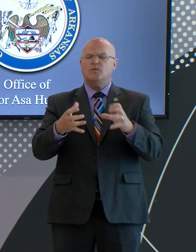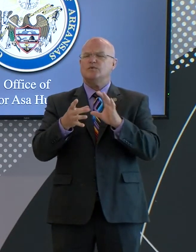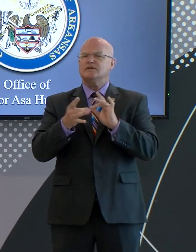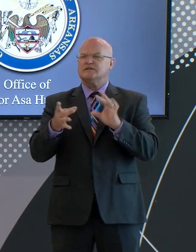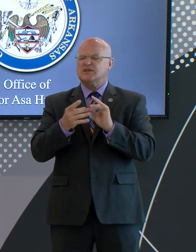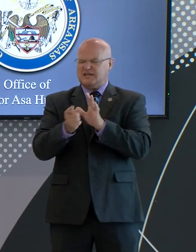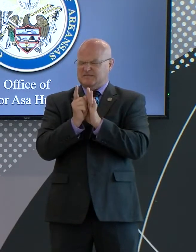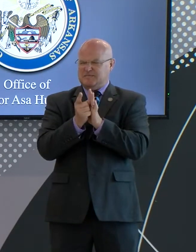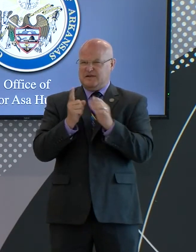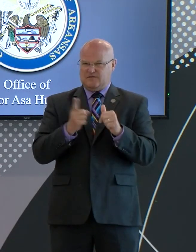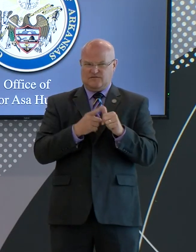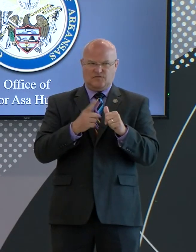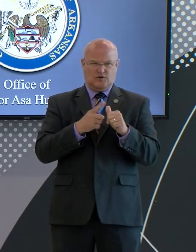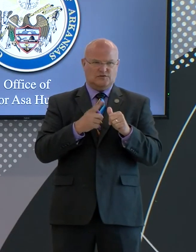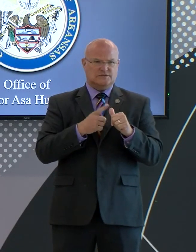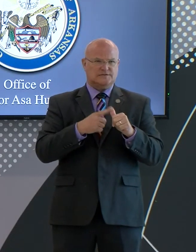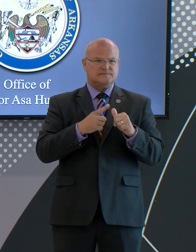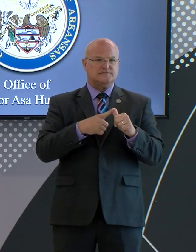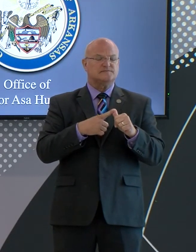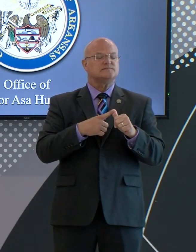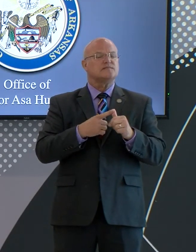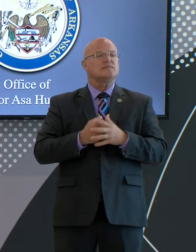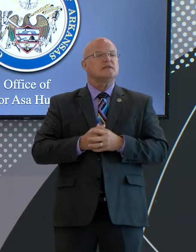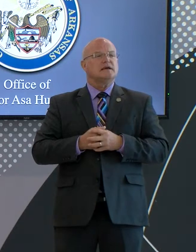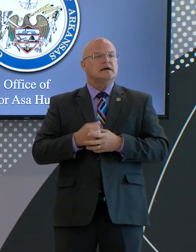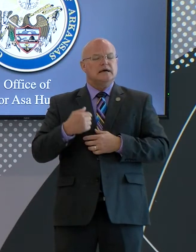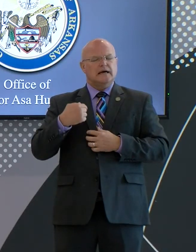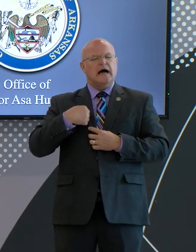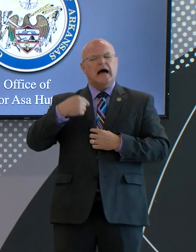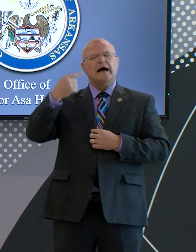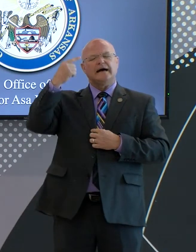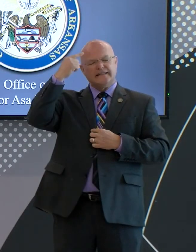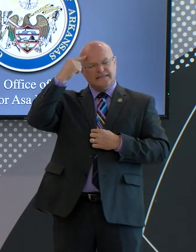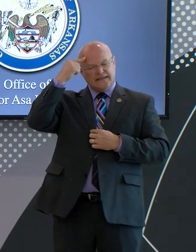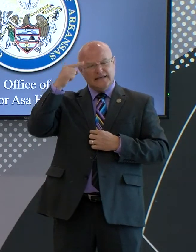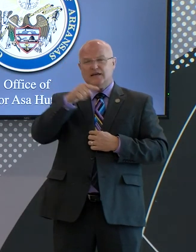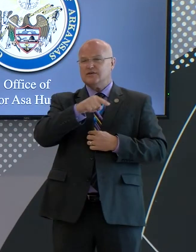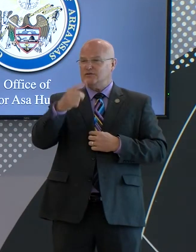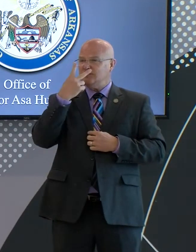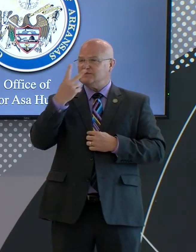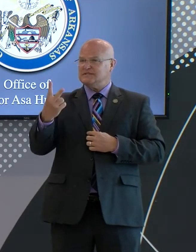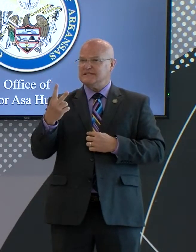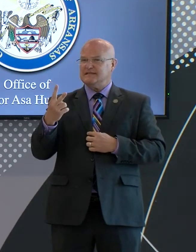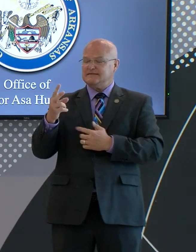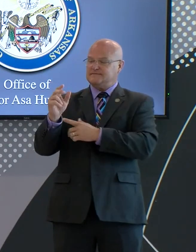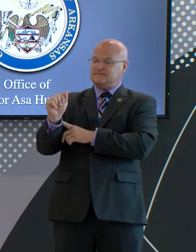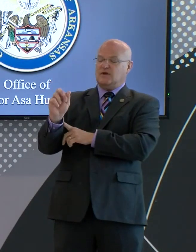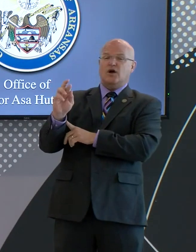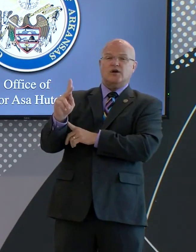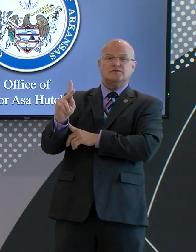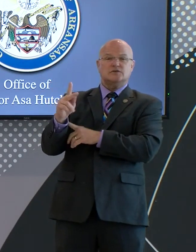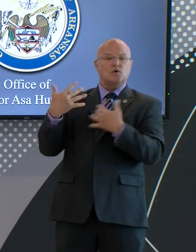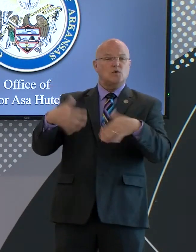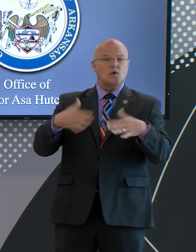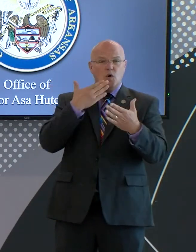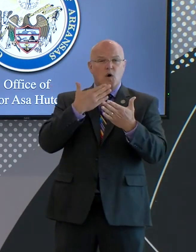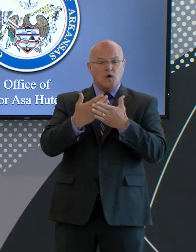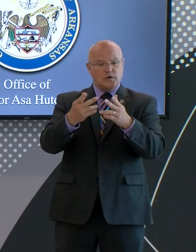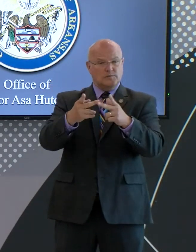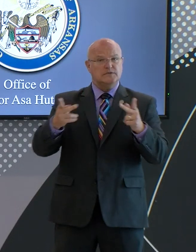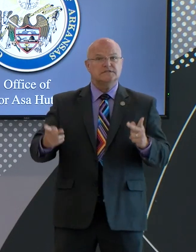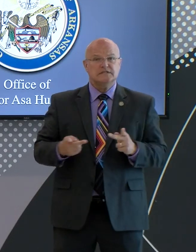that just for a moment first. And I think what you'll see is that Arkansas is in a good